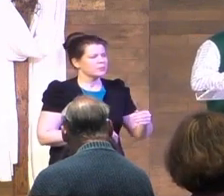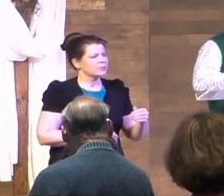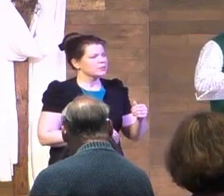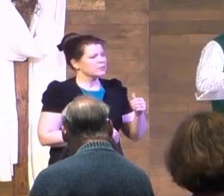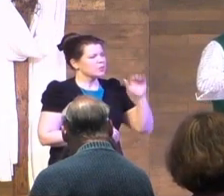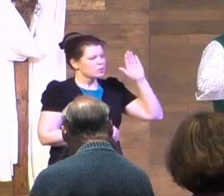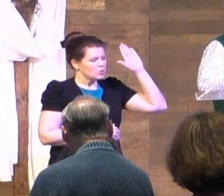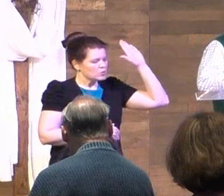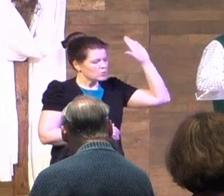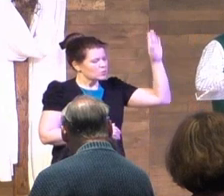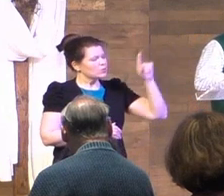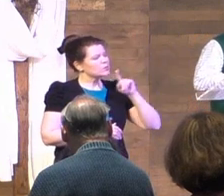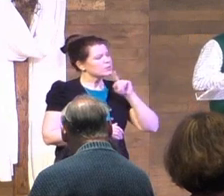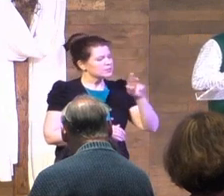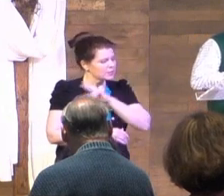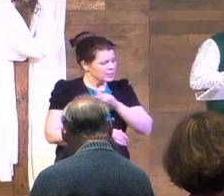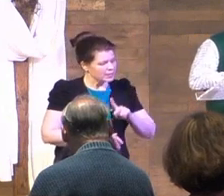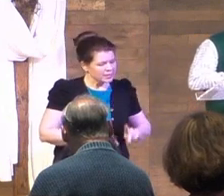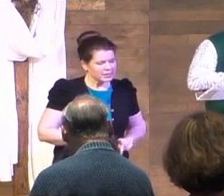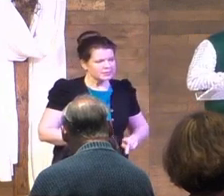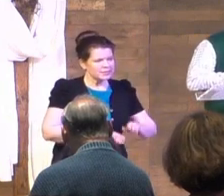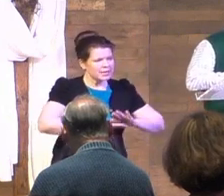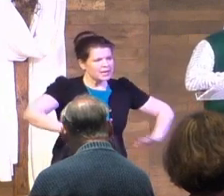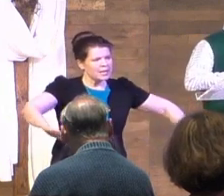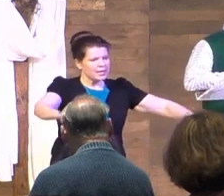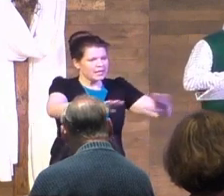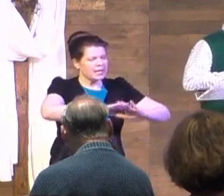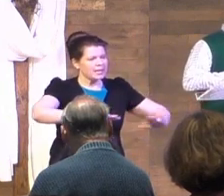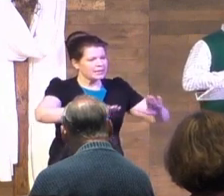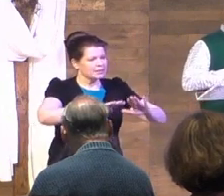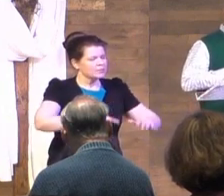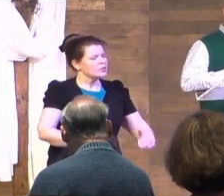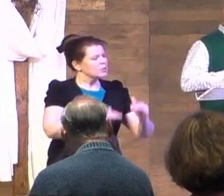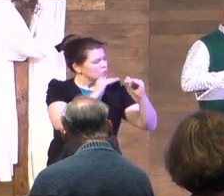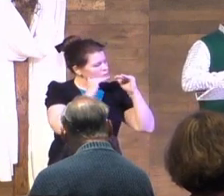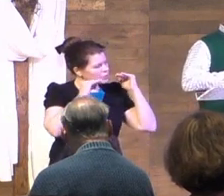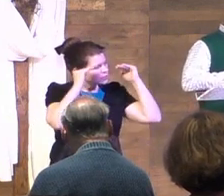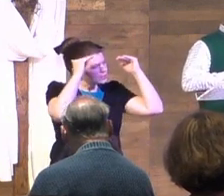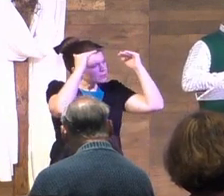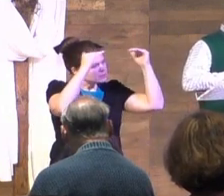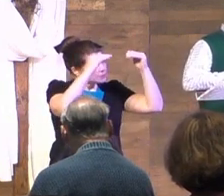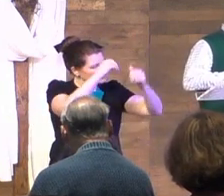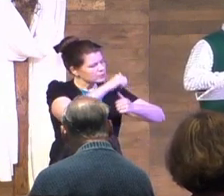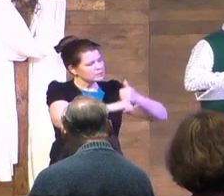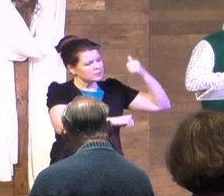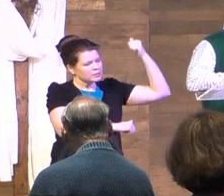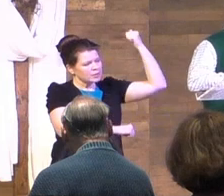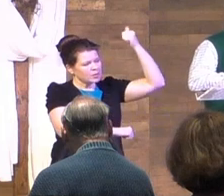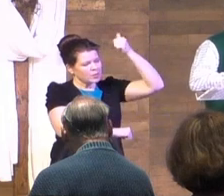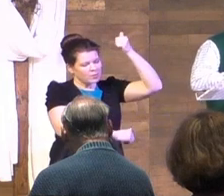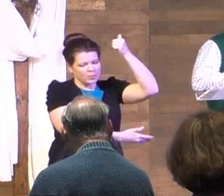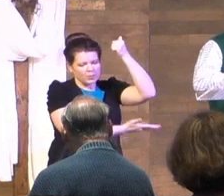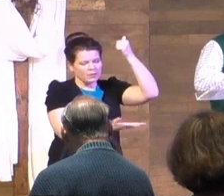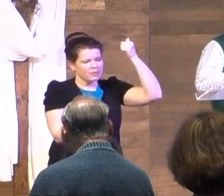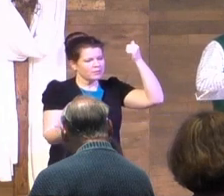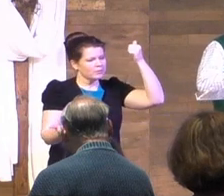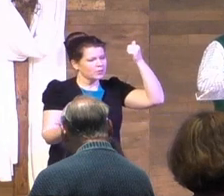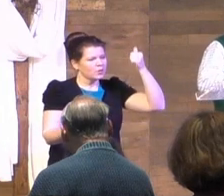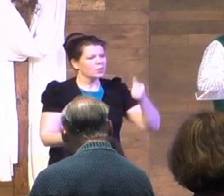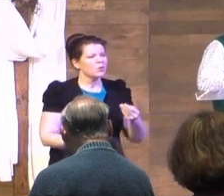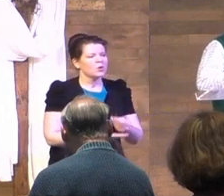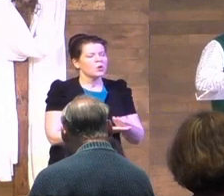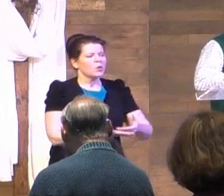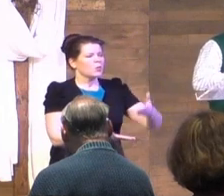the kingdom, O Lord, and you are exalted as head above all. Both riches and honor